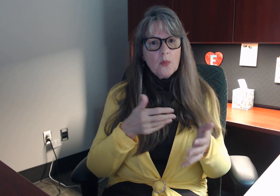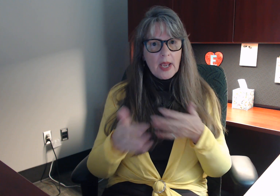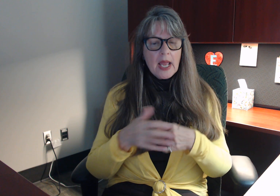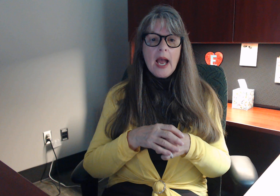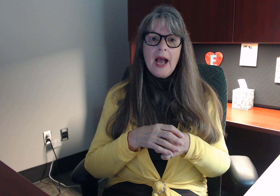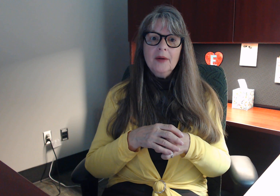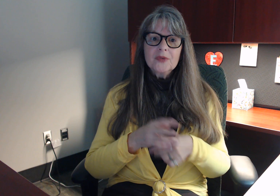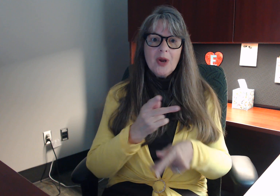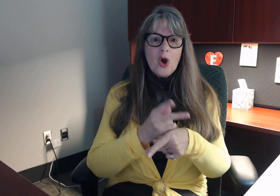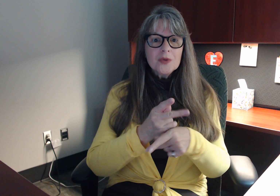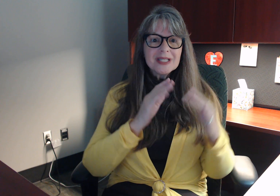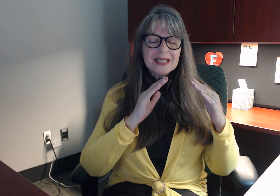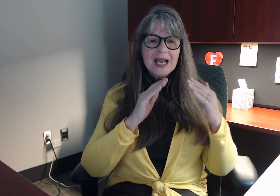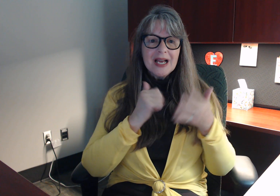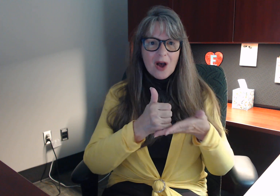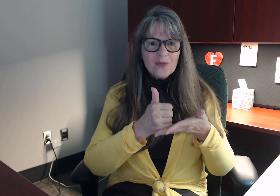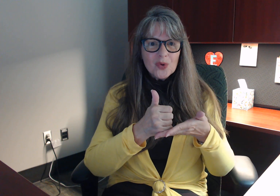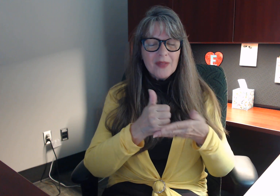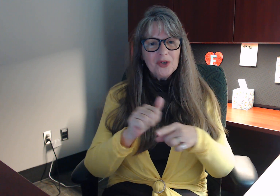anyway, so I hope this is helpful, and then you can